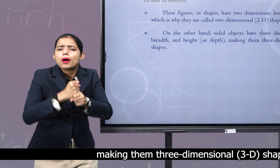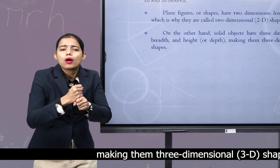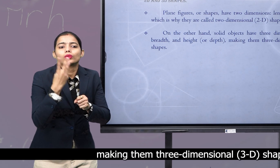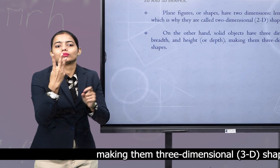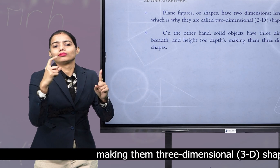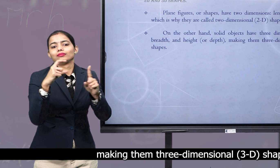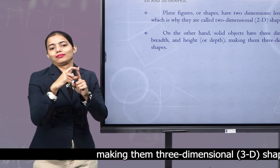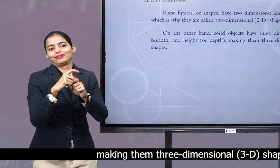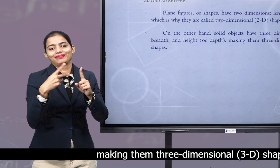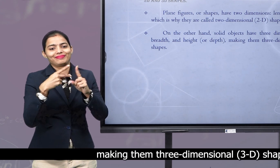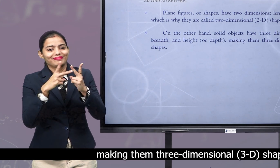three-dimensional 3D shapes.